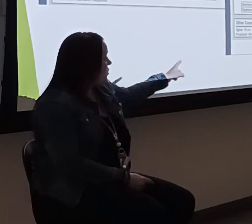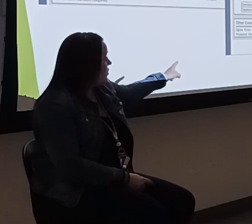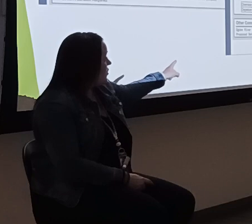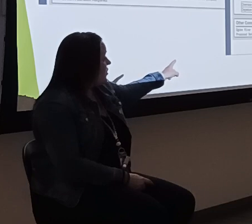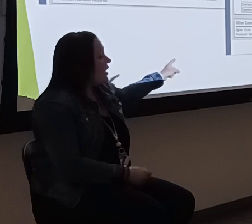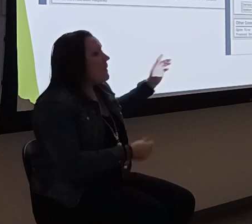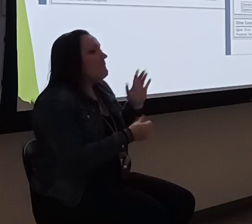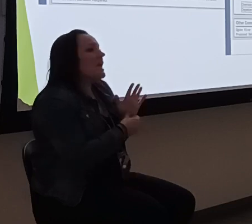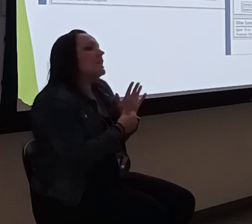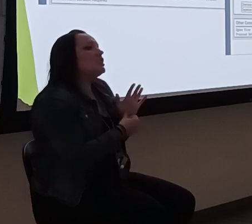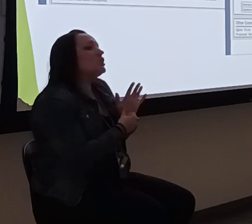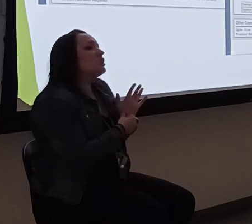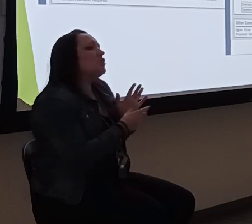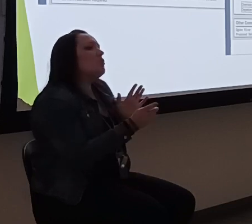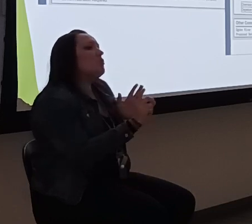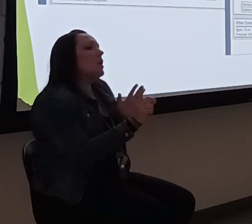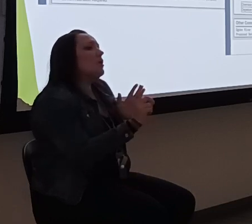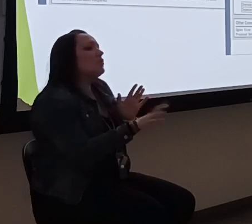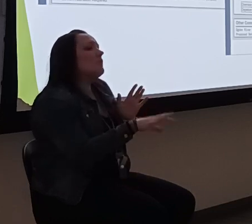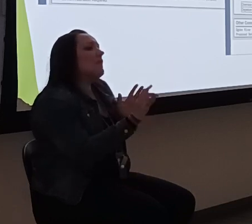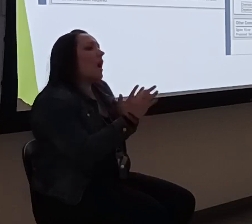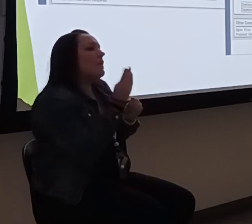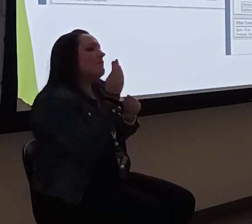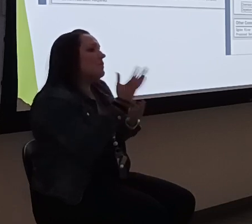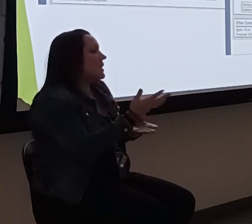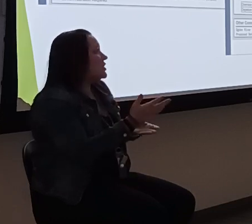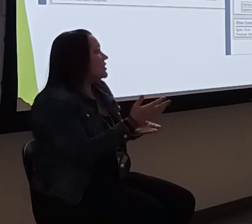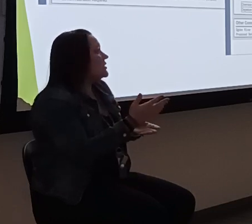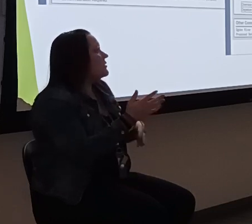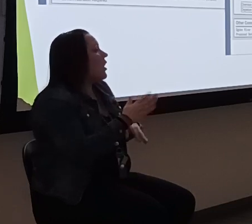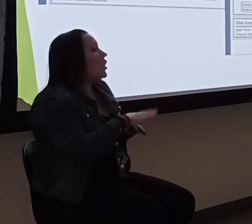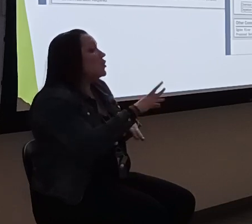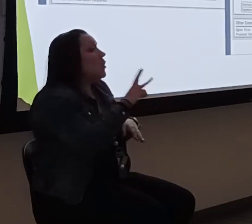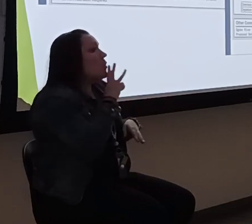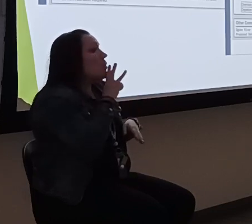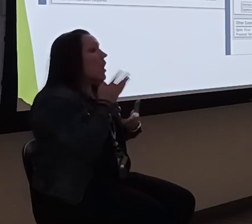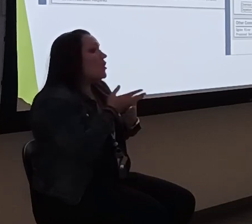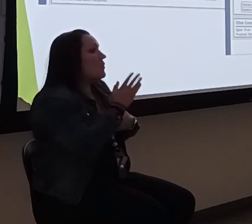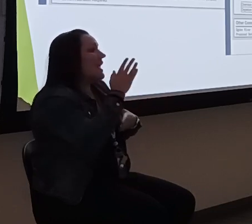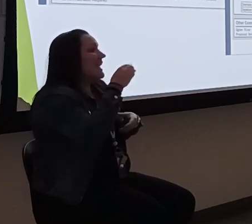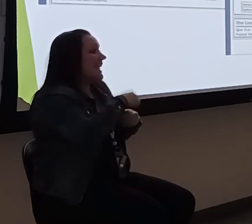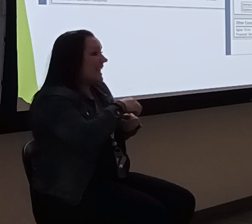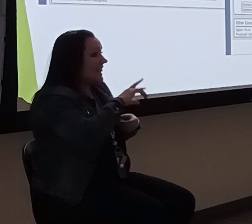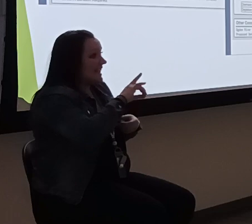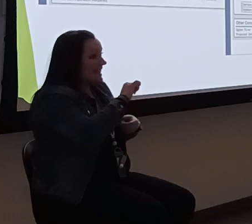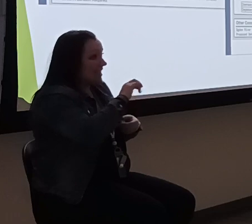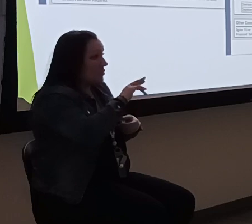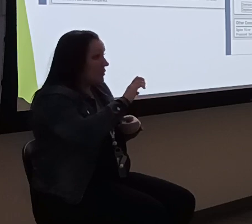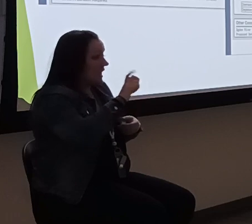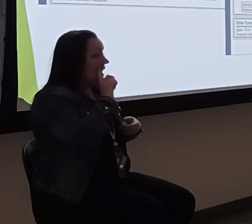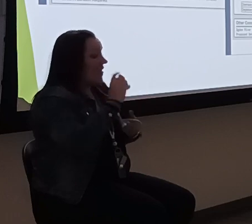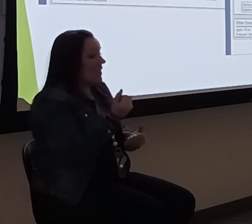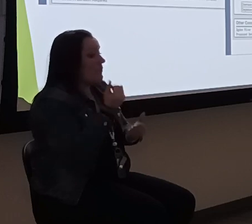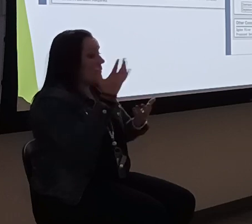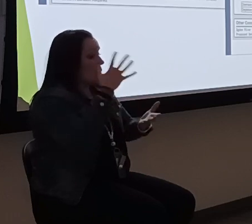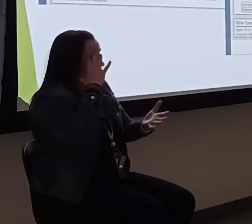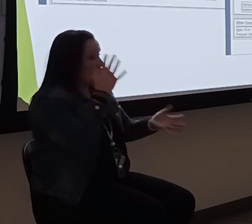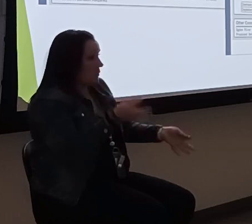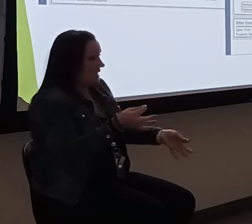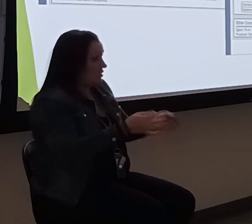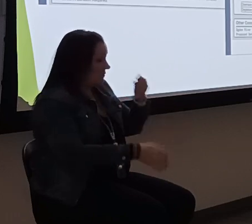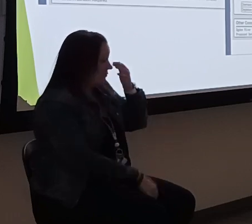pages where you can find the information on your water right in the decree and the proposed determination.